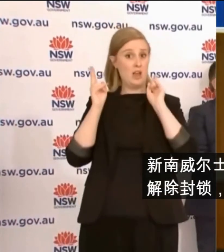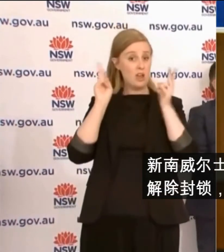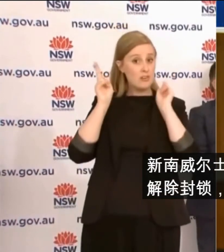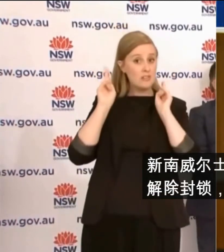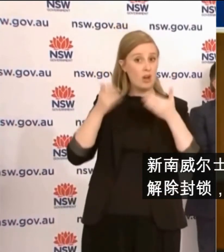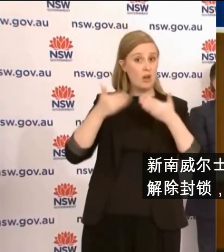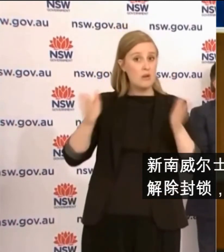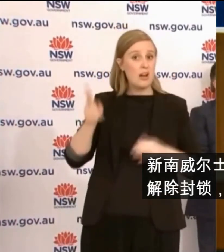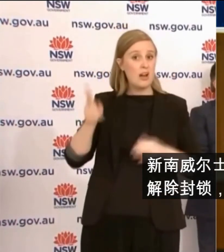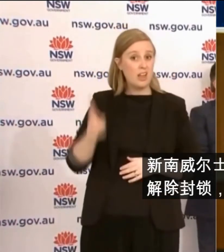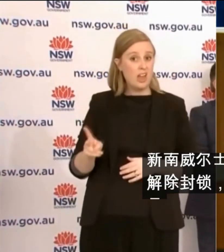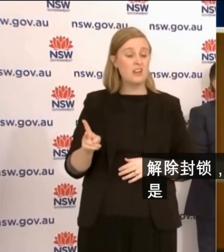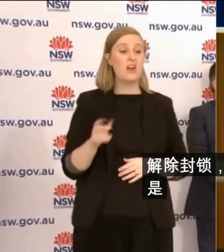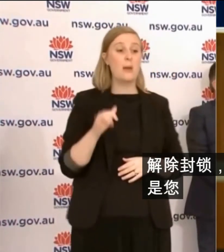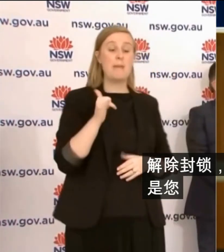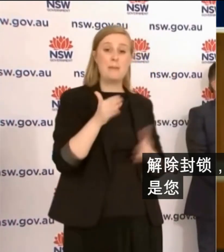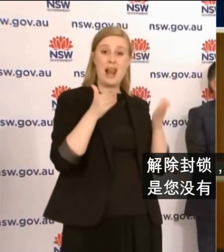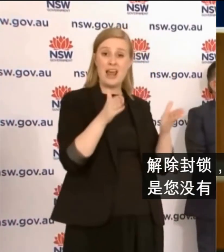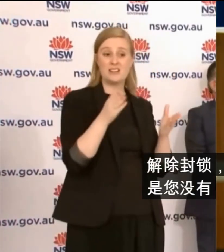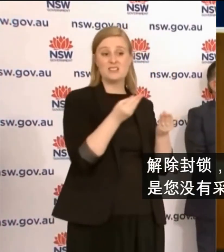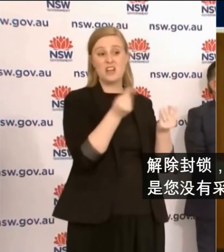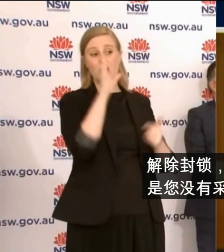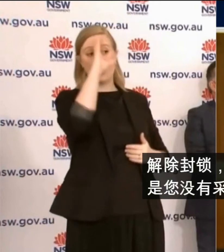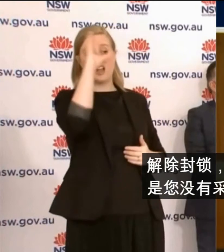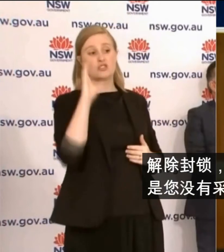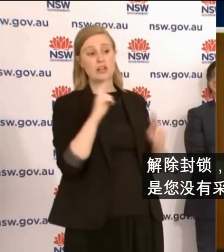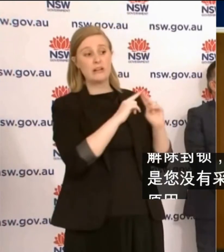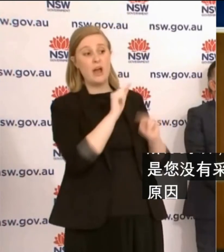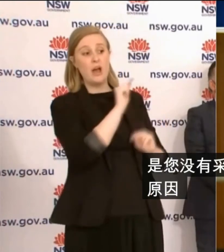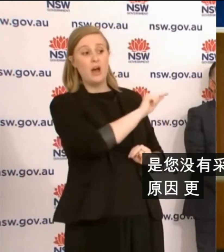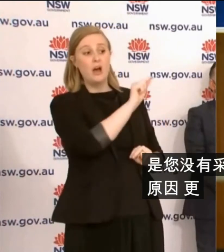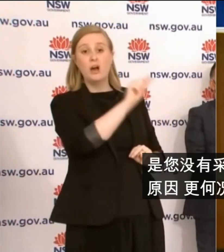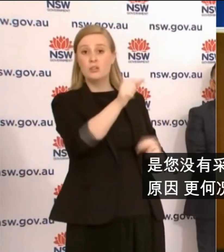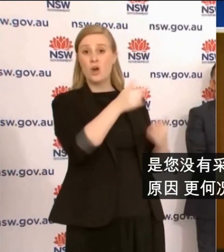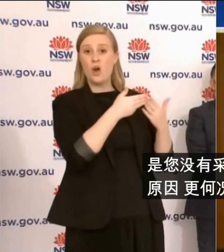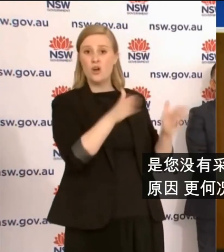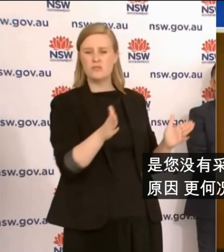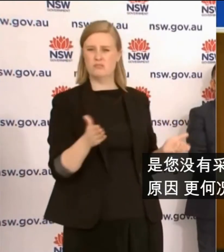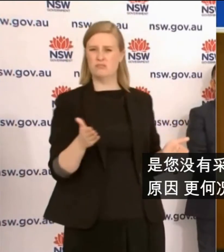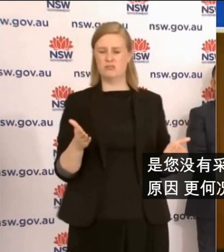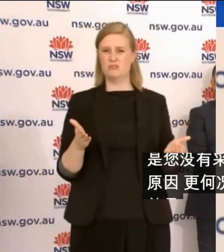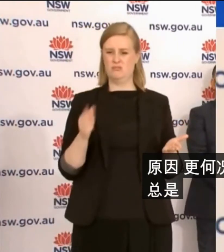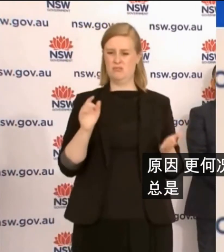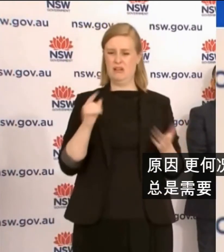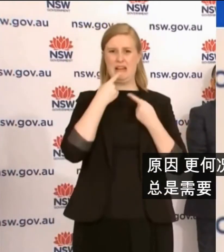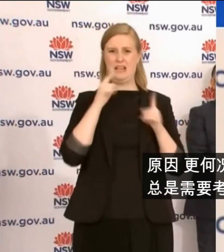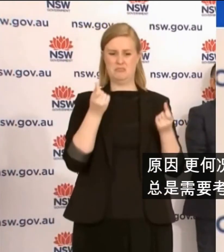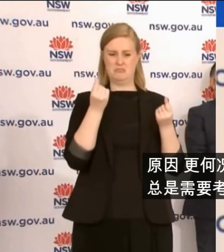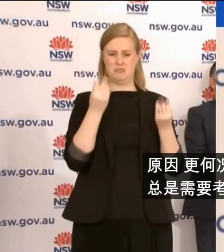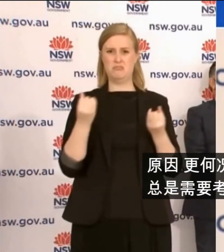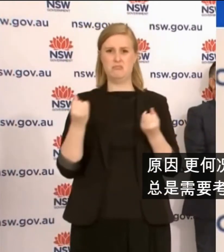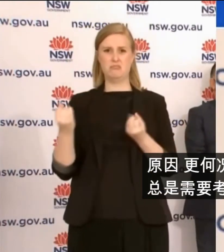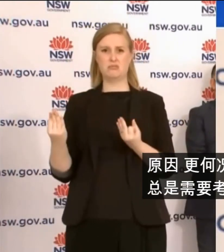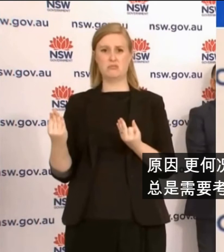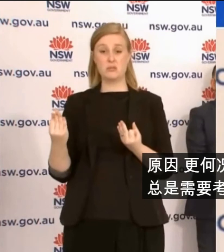lockdown. Are the increasing case numbers a reason why you didn't go one step further today? Well, I think what we always need to